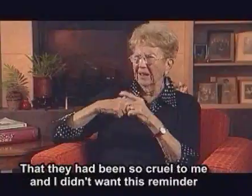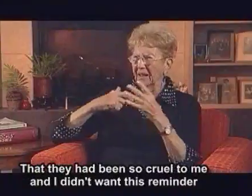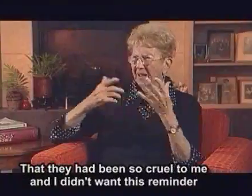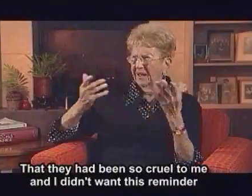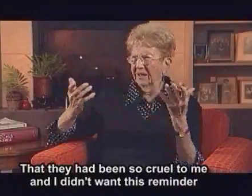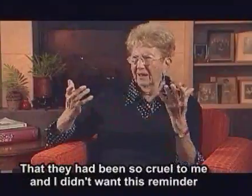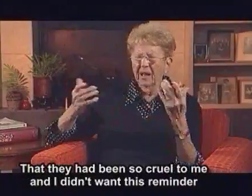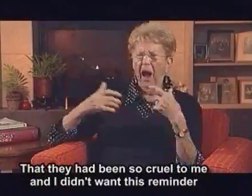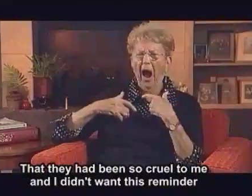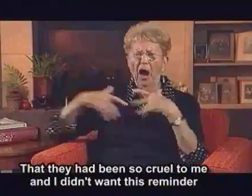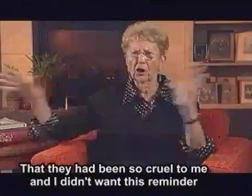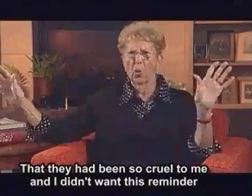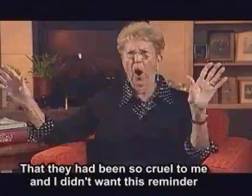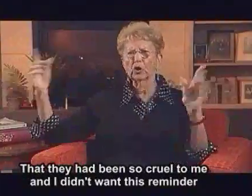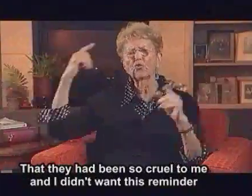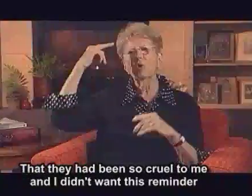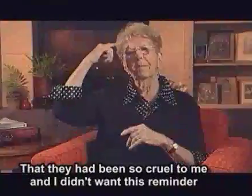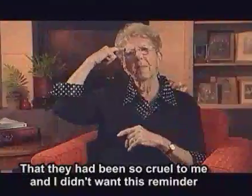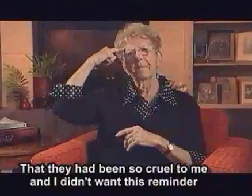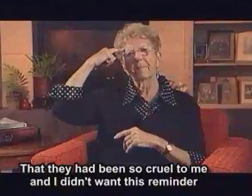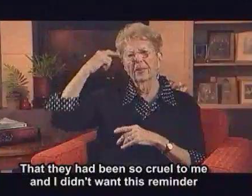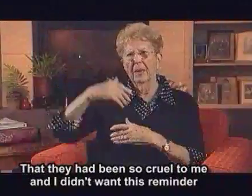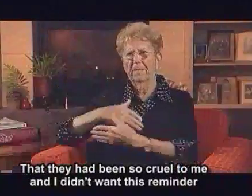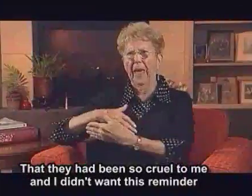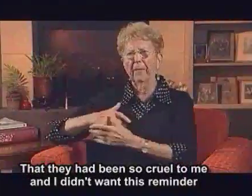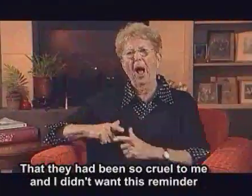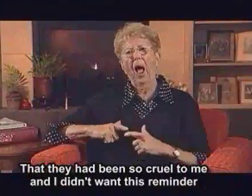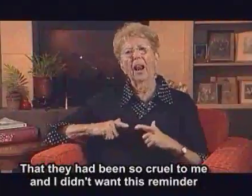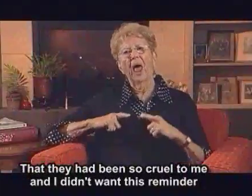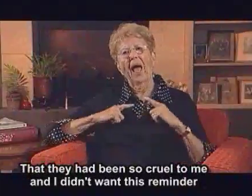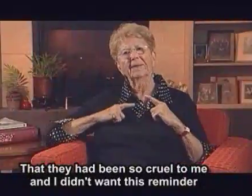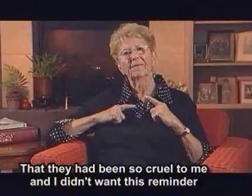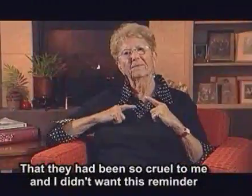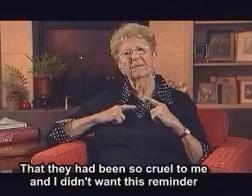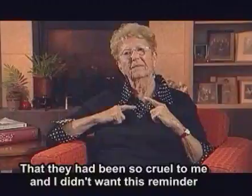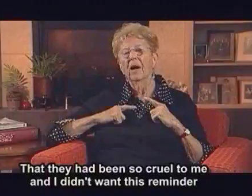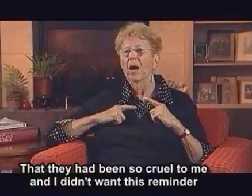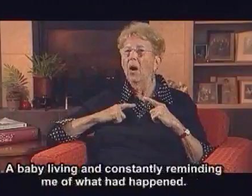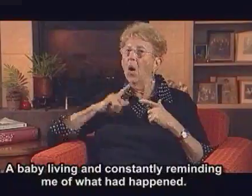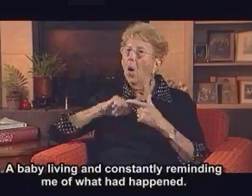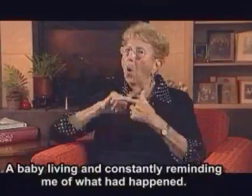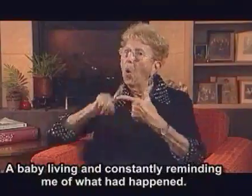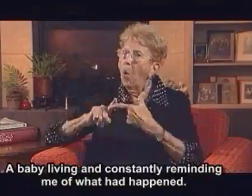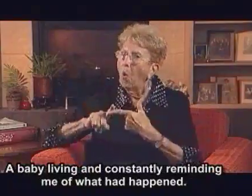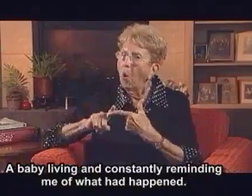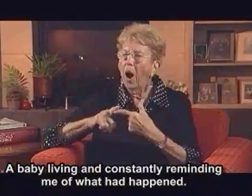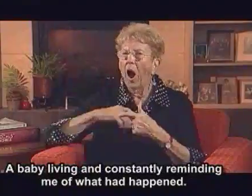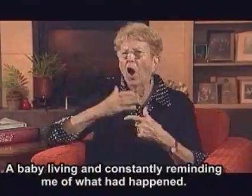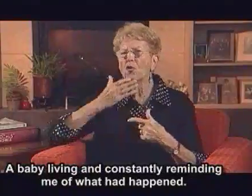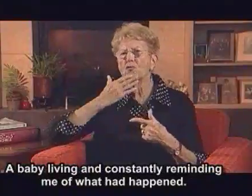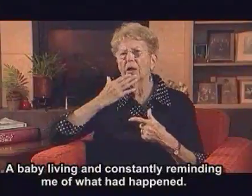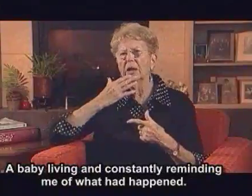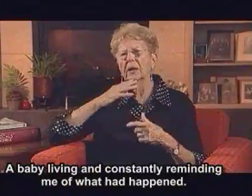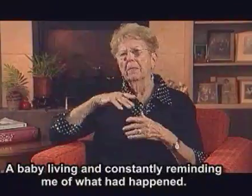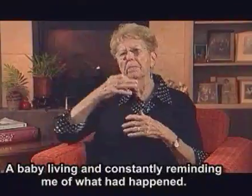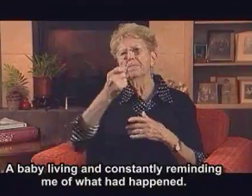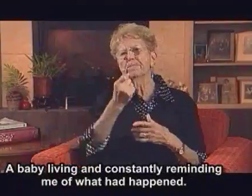so cruel to me, and I didn't want this reminder, a baby living and constantly reminding me of what had